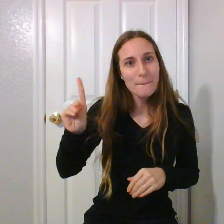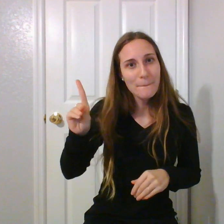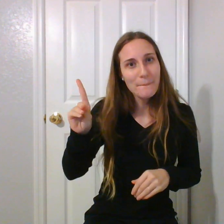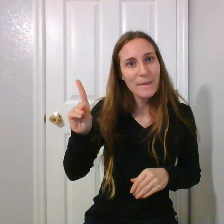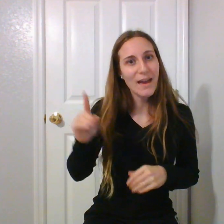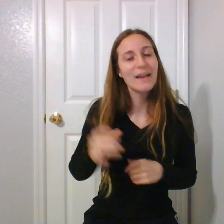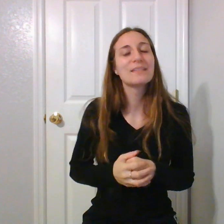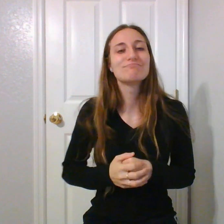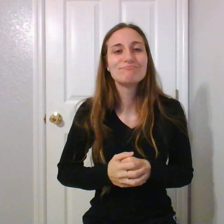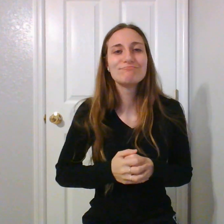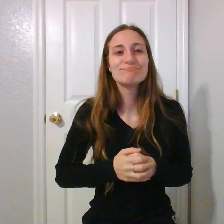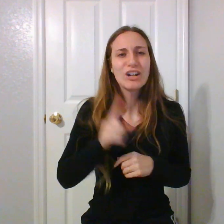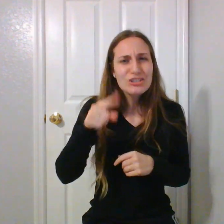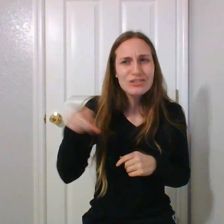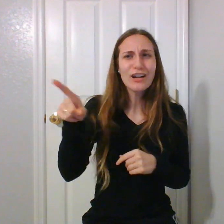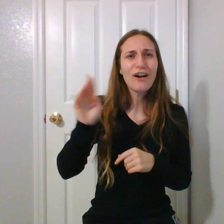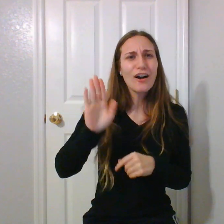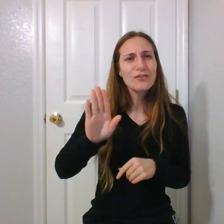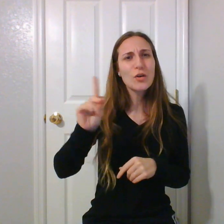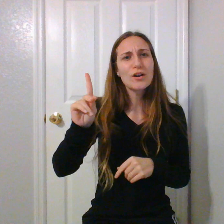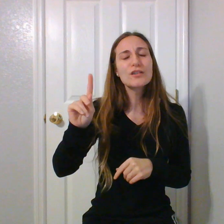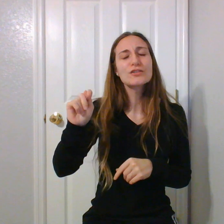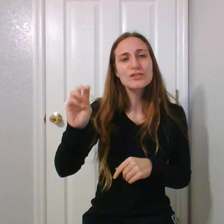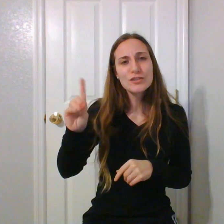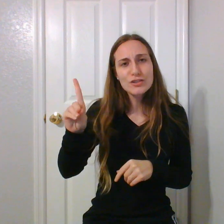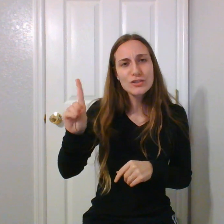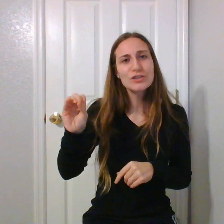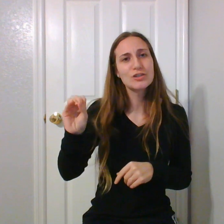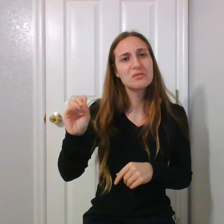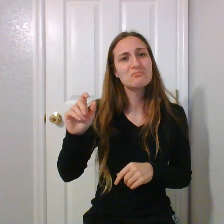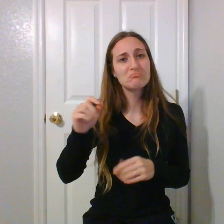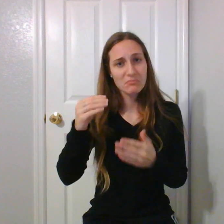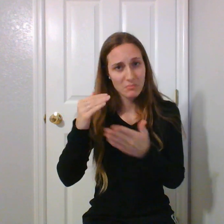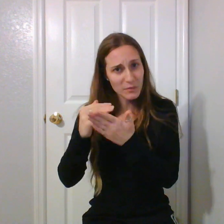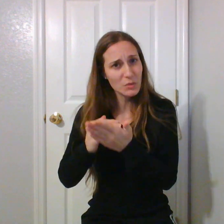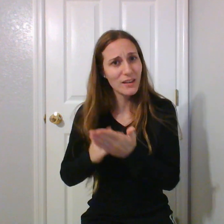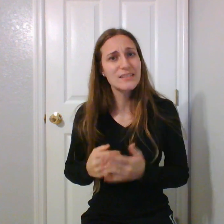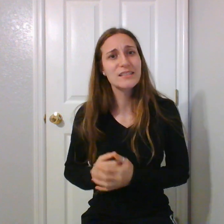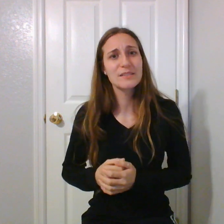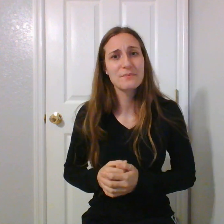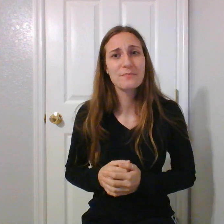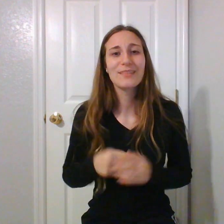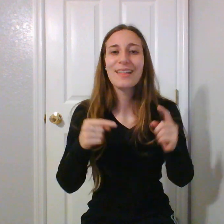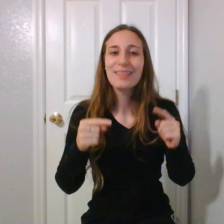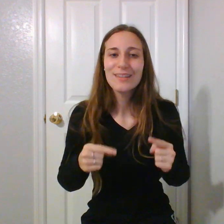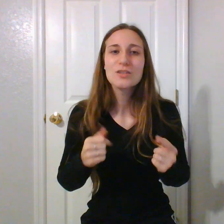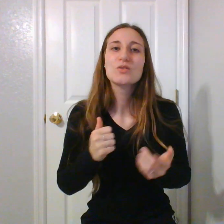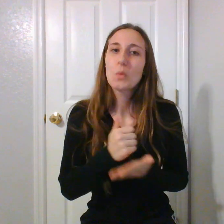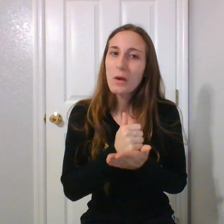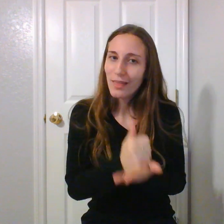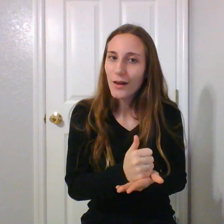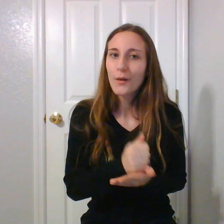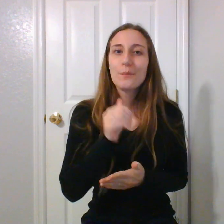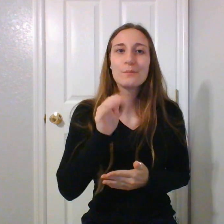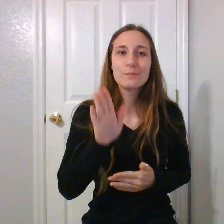list just guarantees a more productive morning because it's easier to flow that accomplishment throughout the day because you've already accomplished something so you're